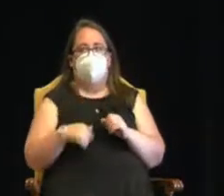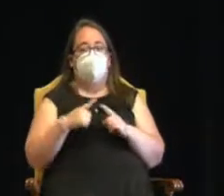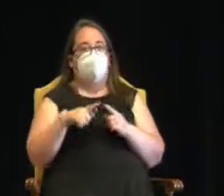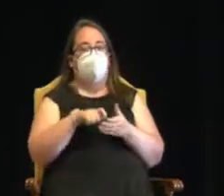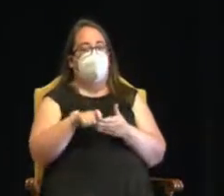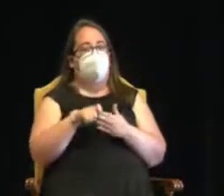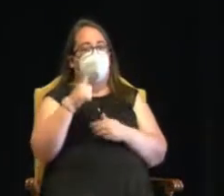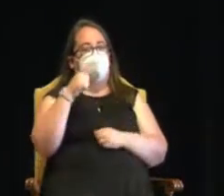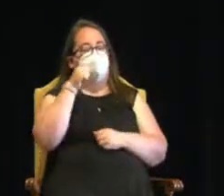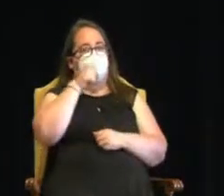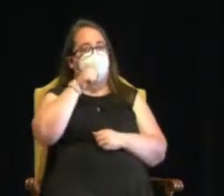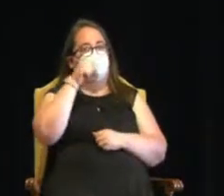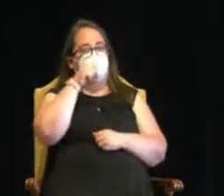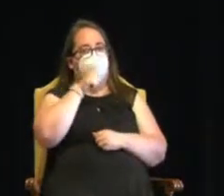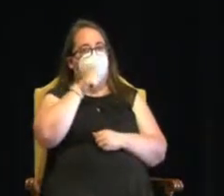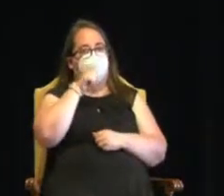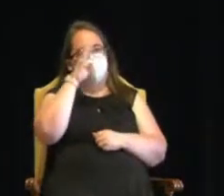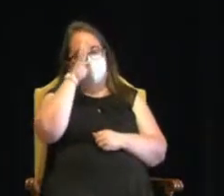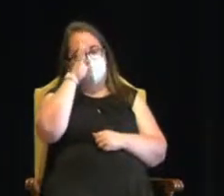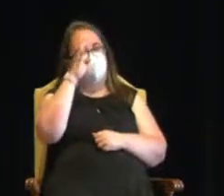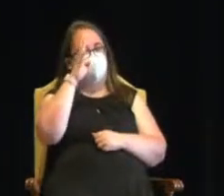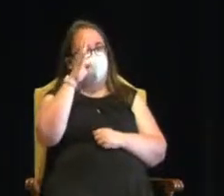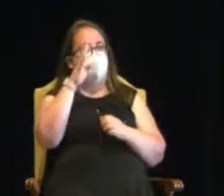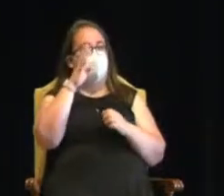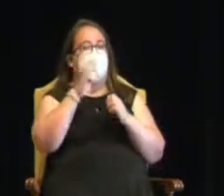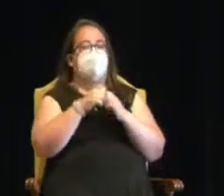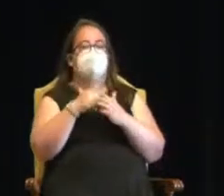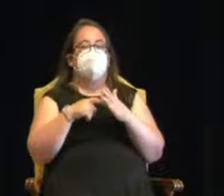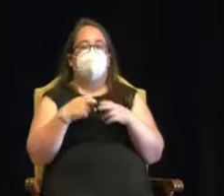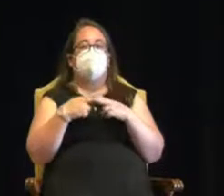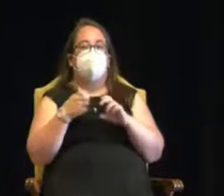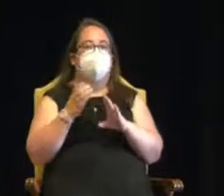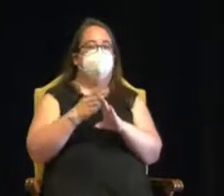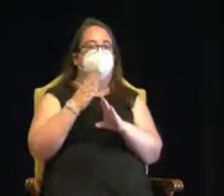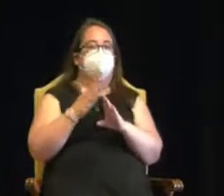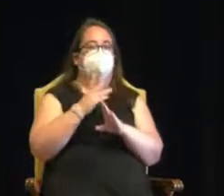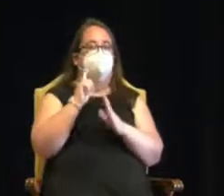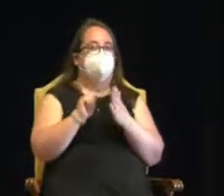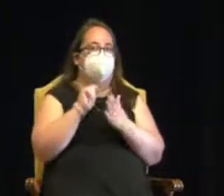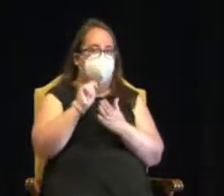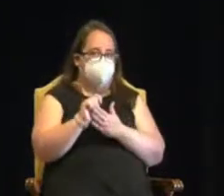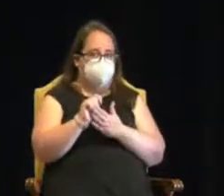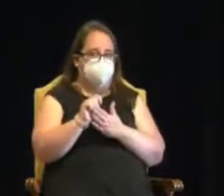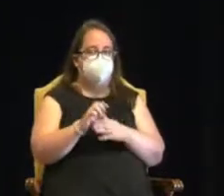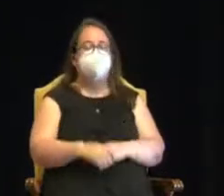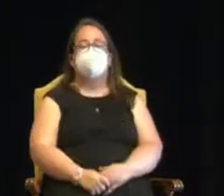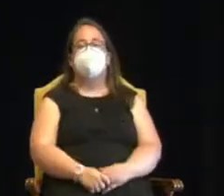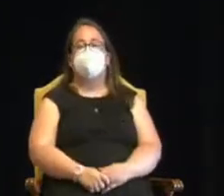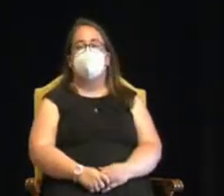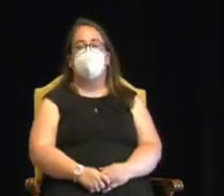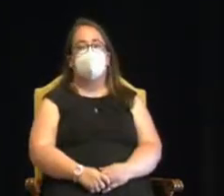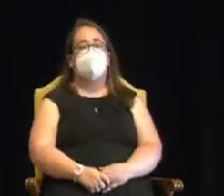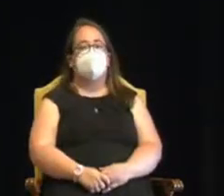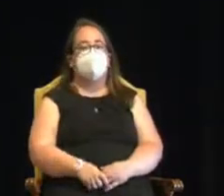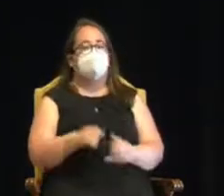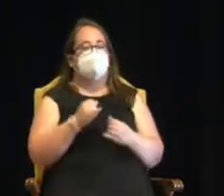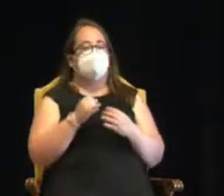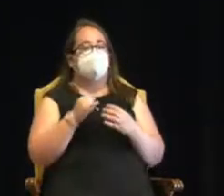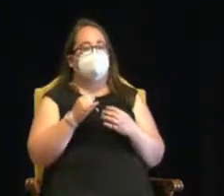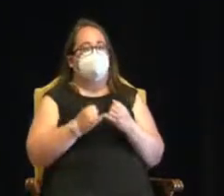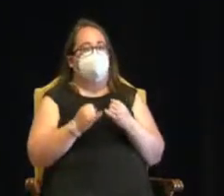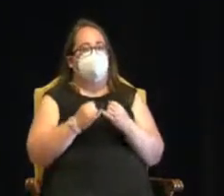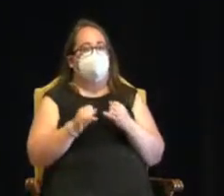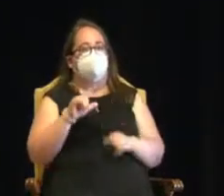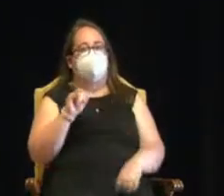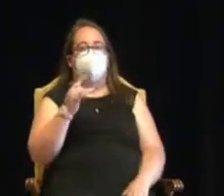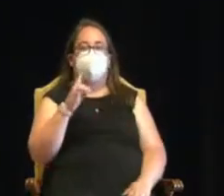was conceived in what we can now call the before times. And it was the end of 2018 when I